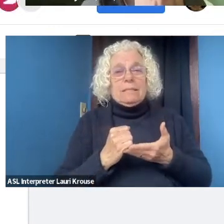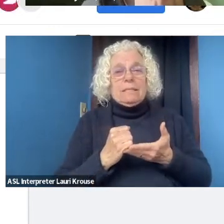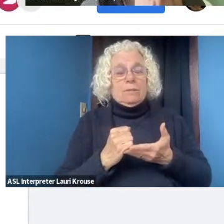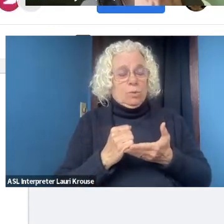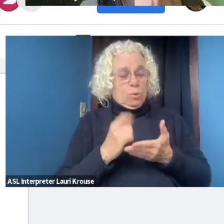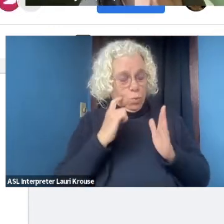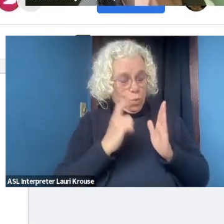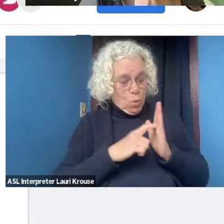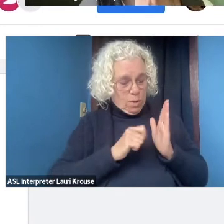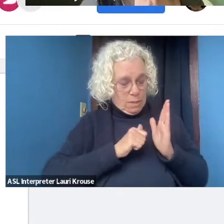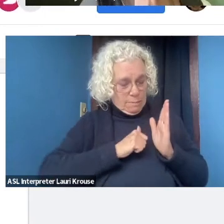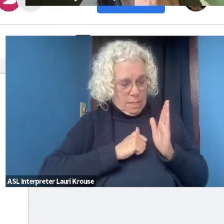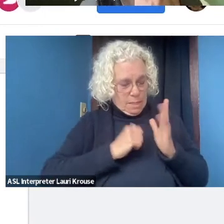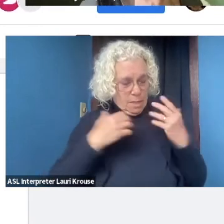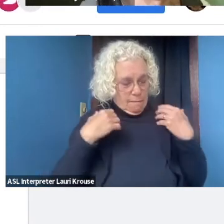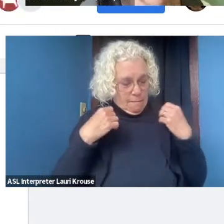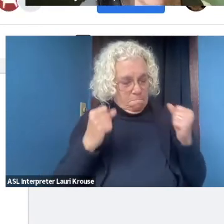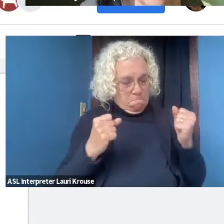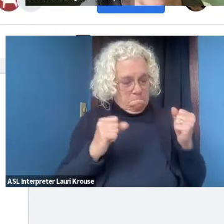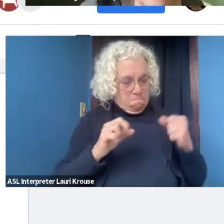resilience and resources.